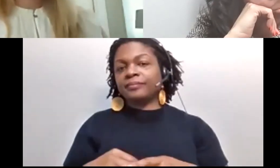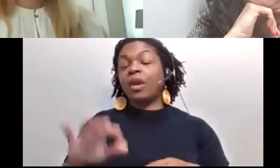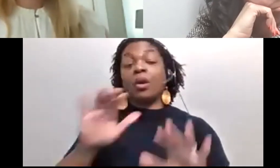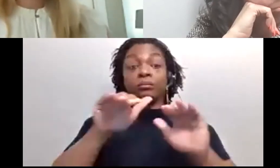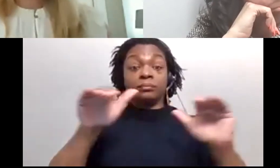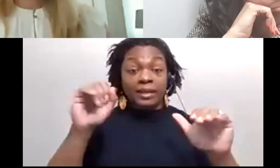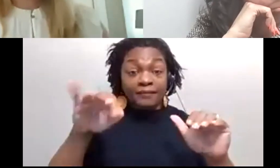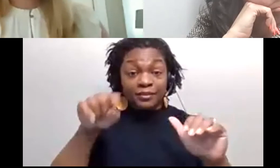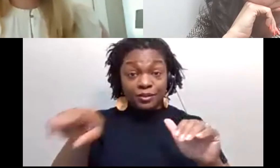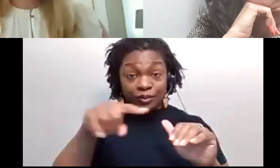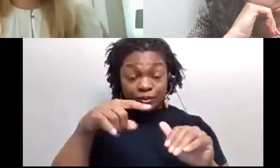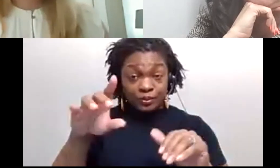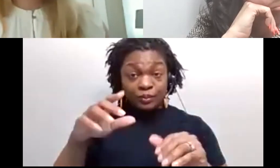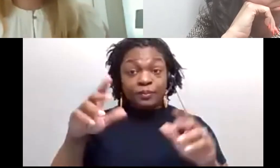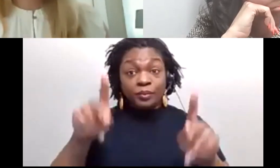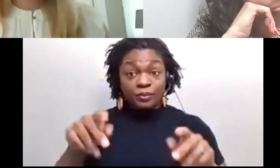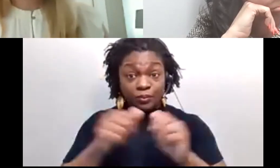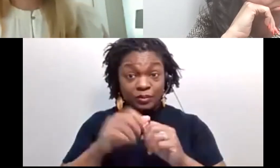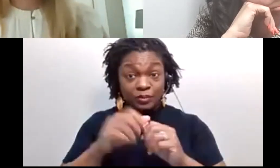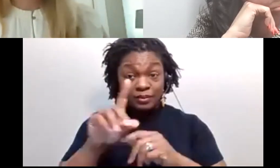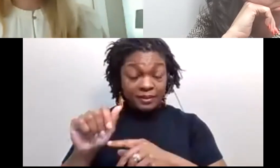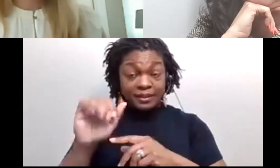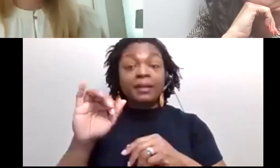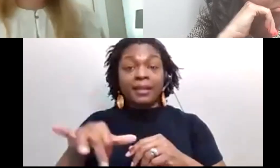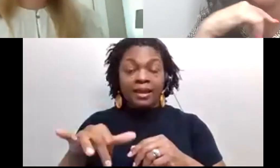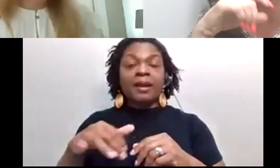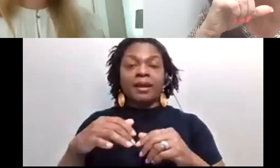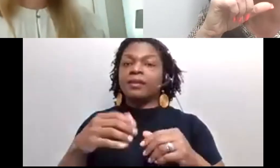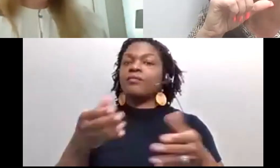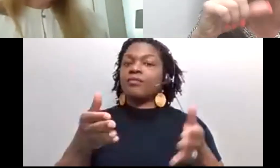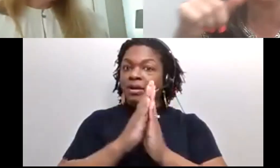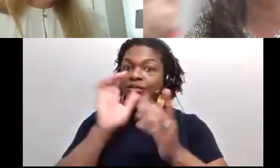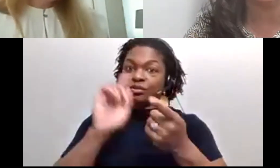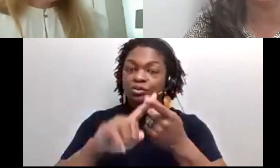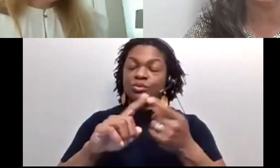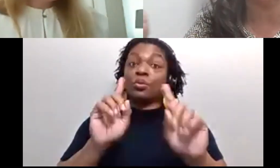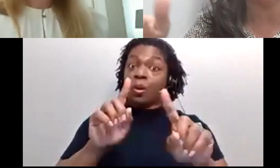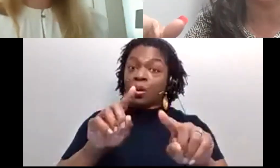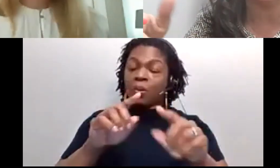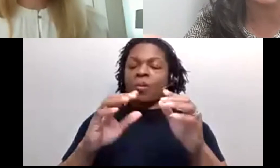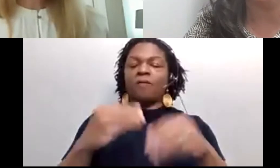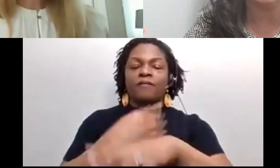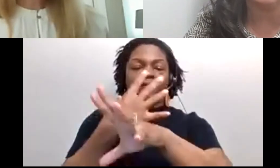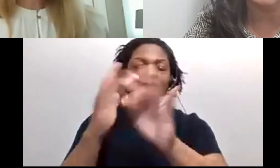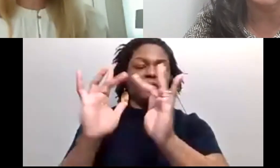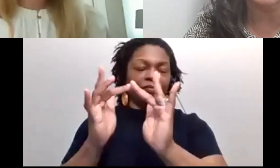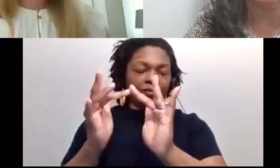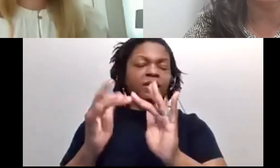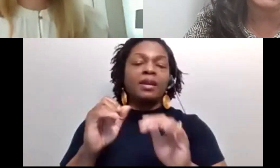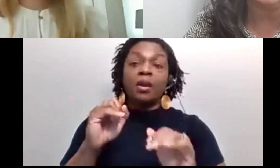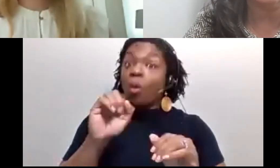need an accommodation, a request to be able to attend virtually, or you're a caretaker of someone with a disability, that